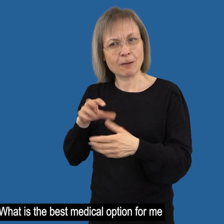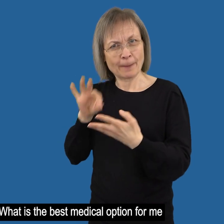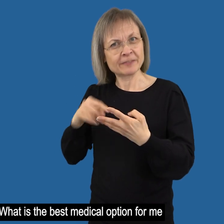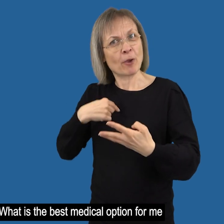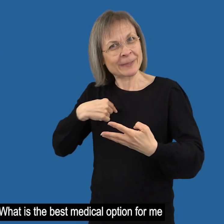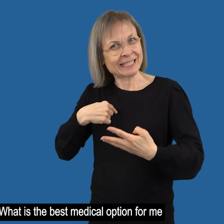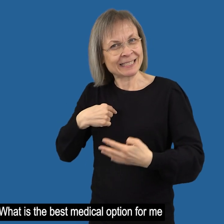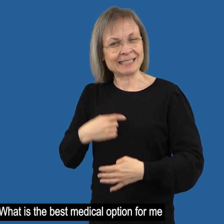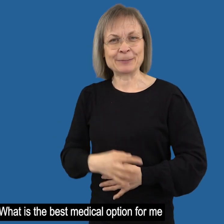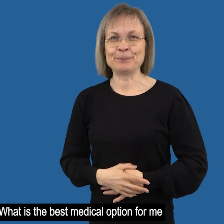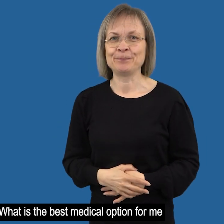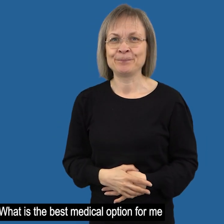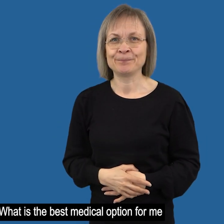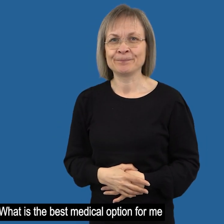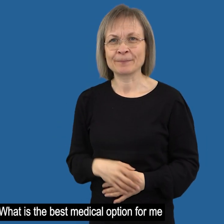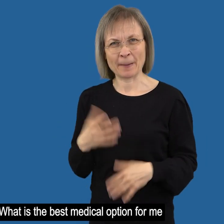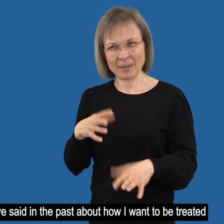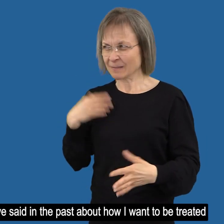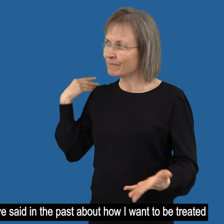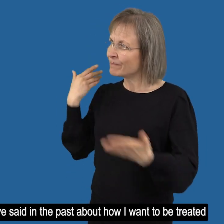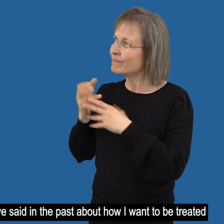option for me? What I have said